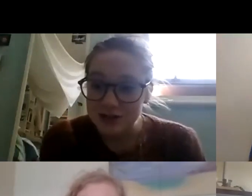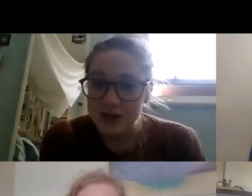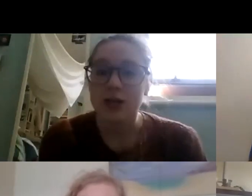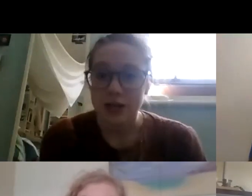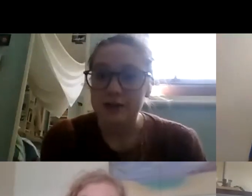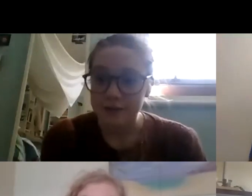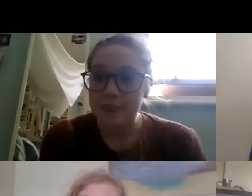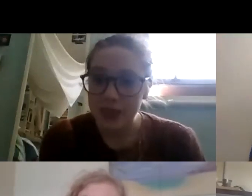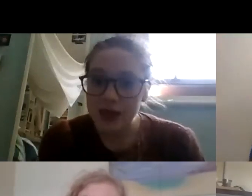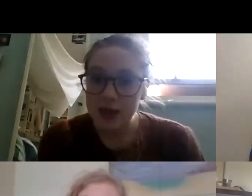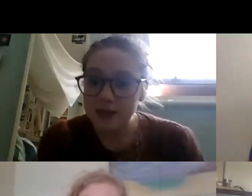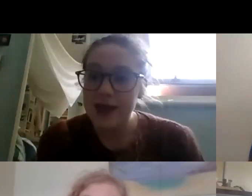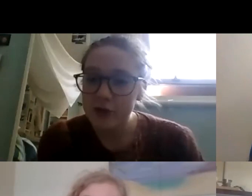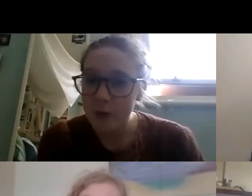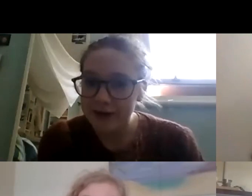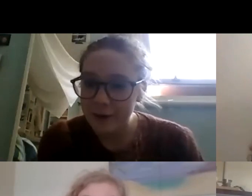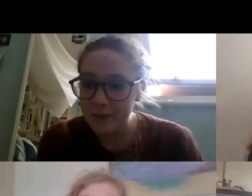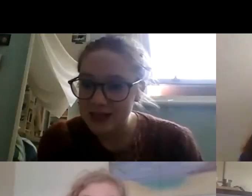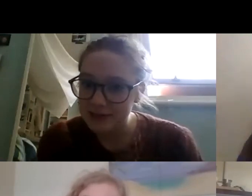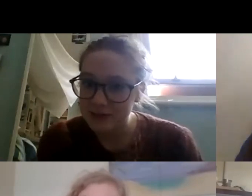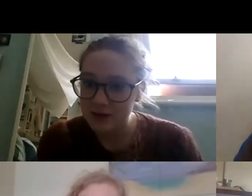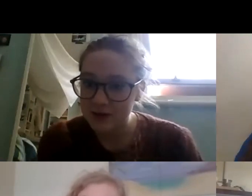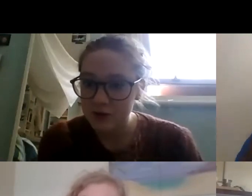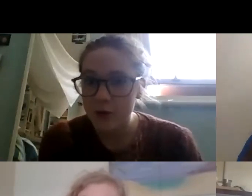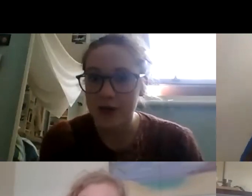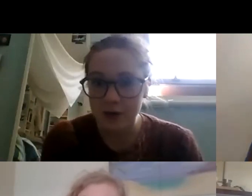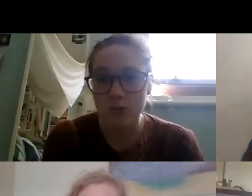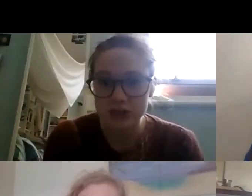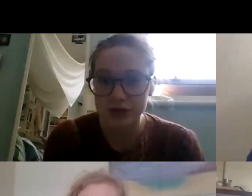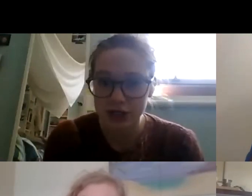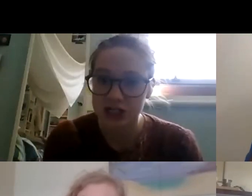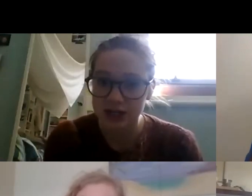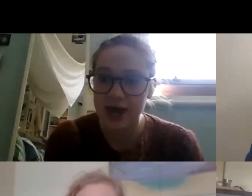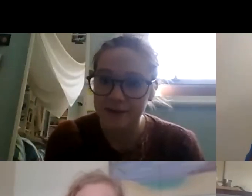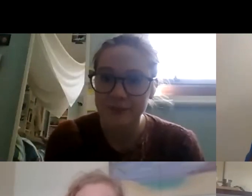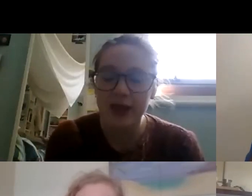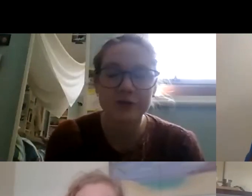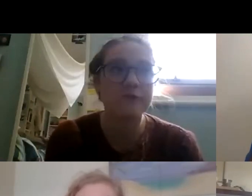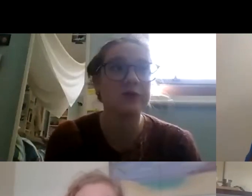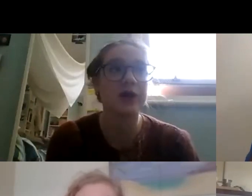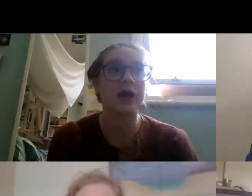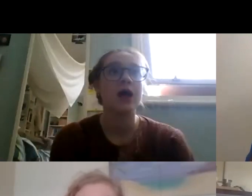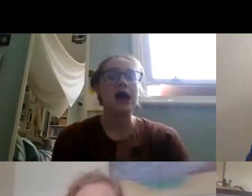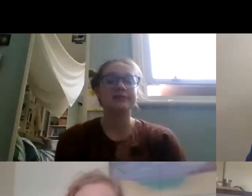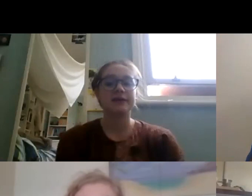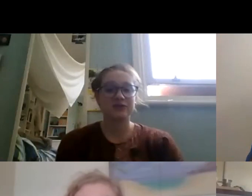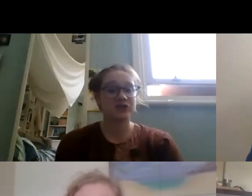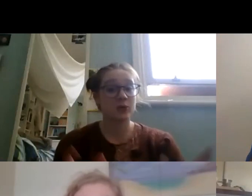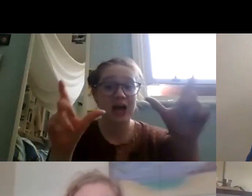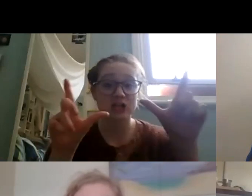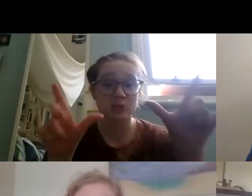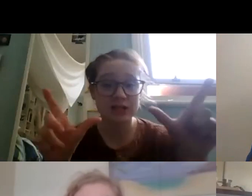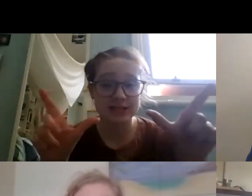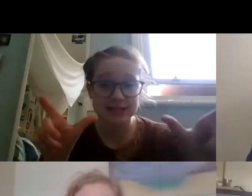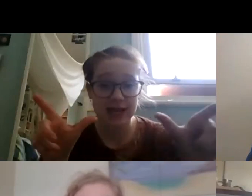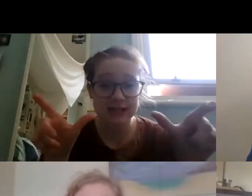What was it? Yeah, topic comment. Topic comment. Thanks. Yeah. Comment structure. Yeah, it is confusing. And do you know what the